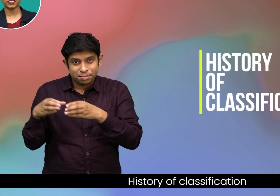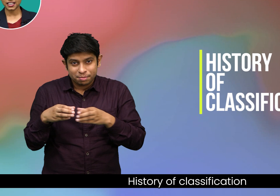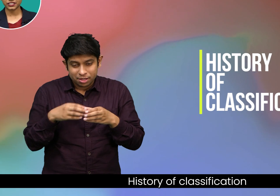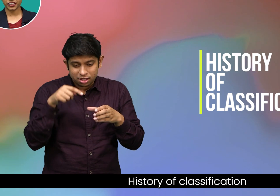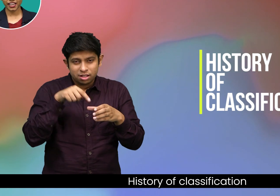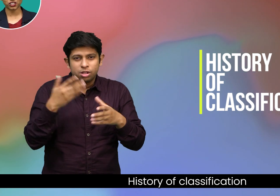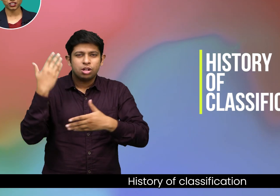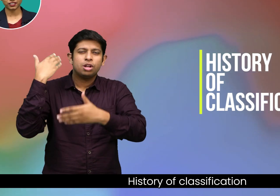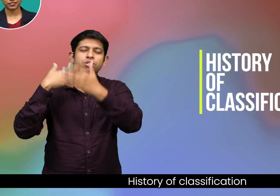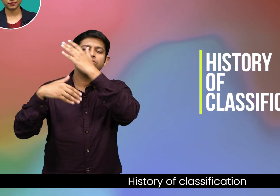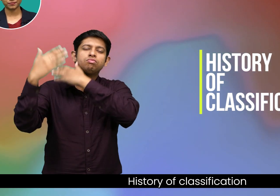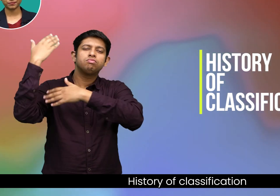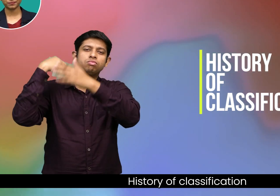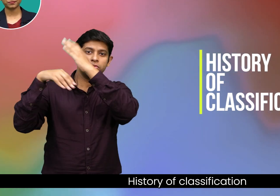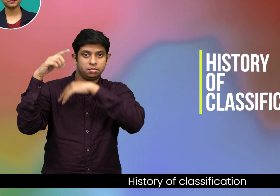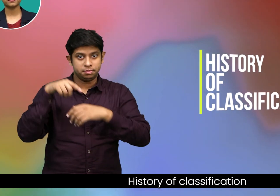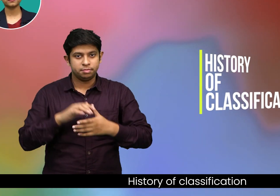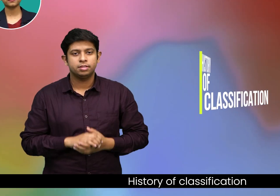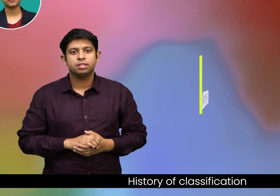History of classification.